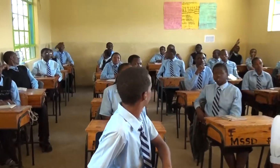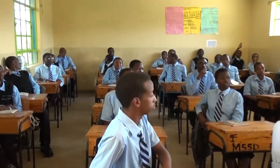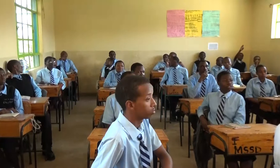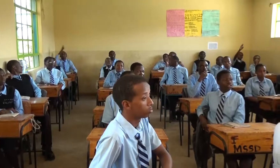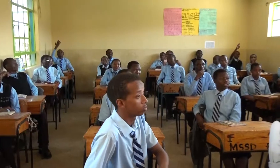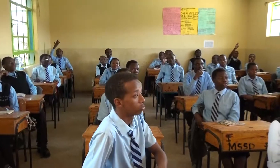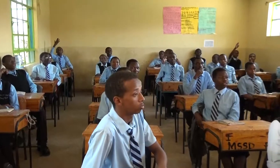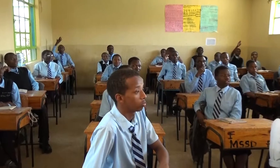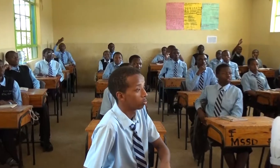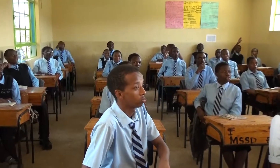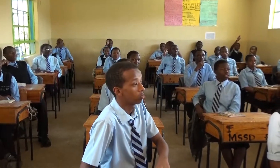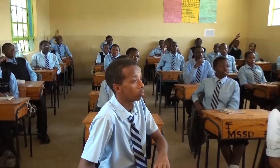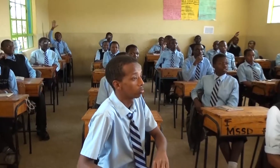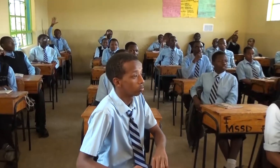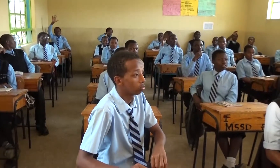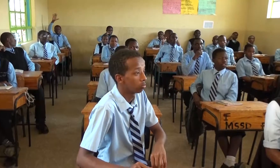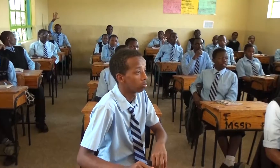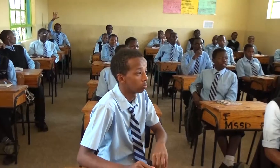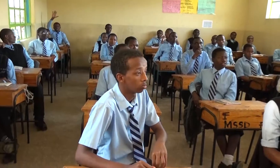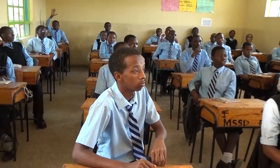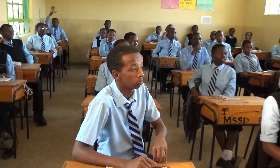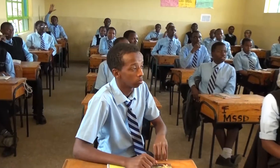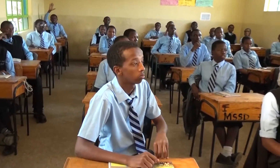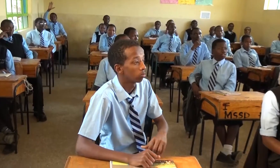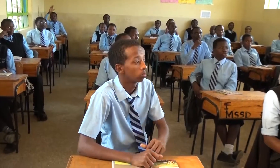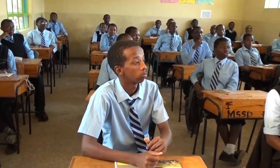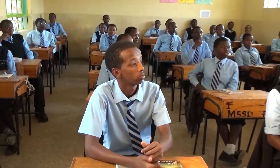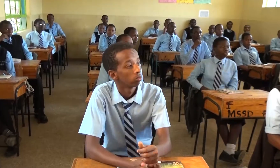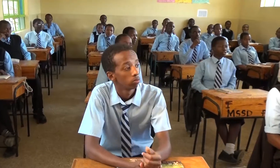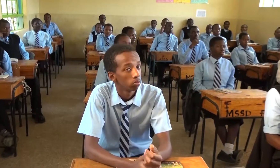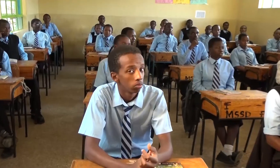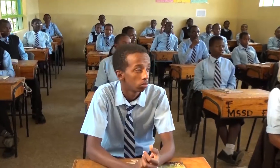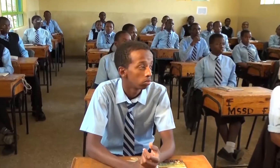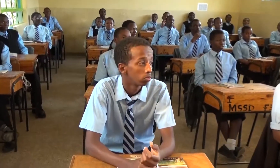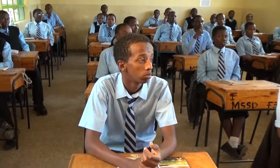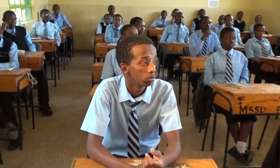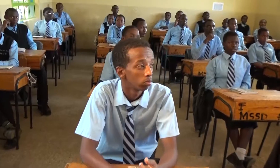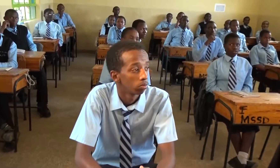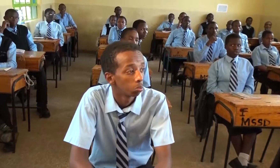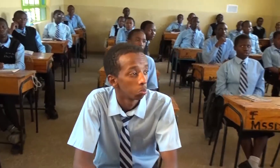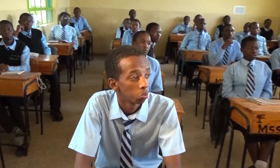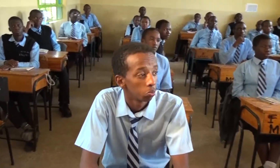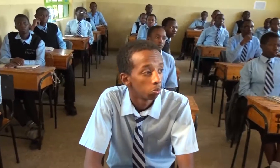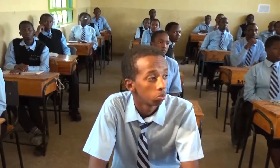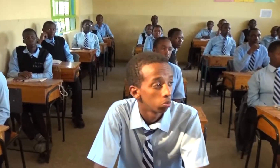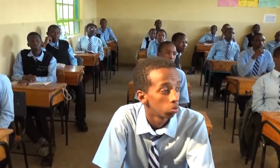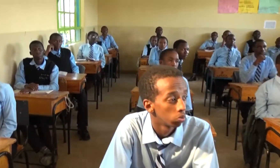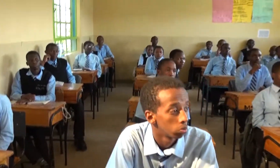He loves money and corruption too. But not in the story. What is he doing that